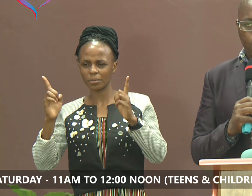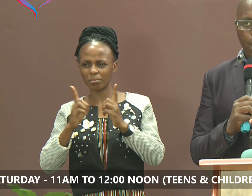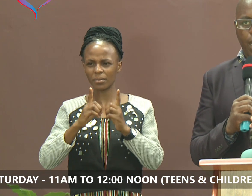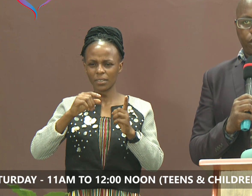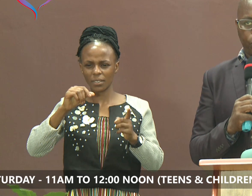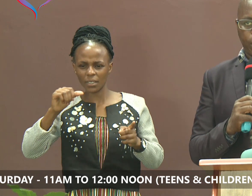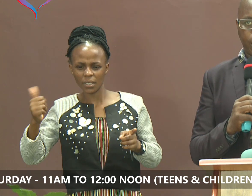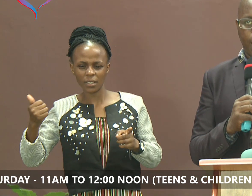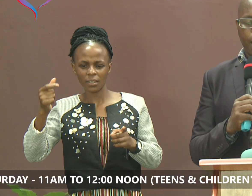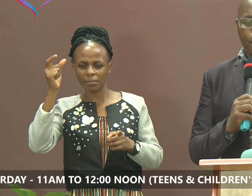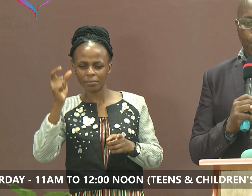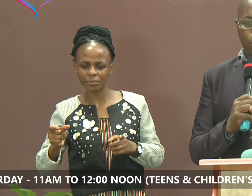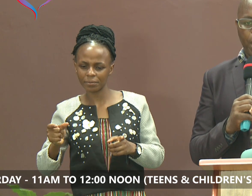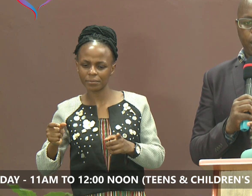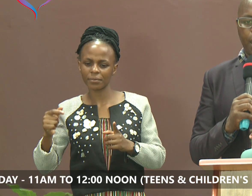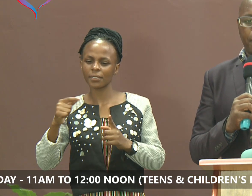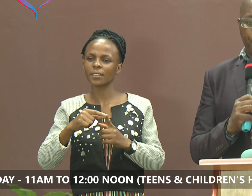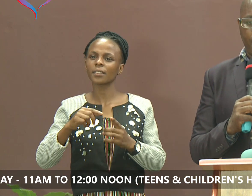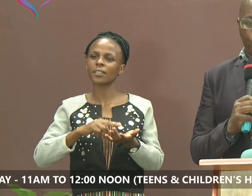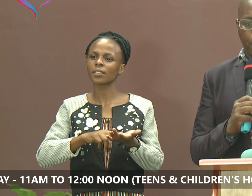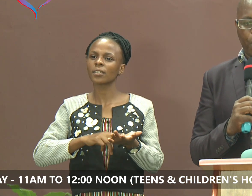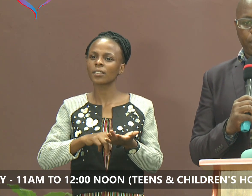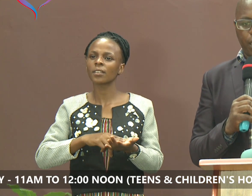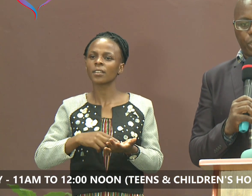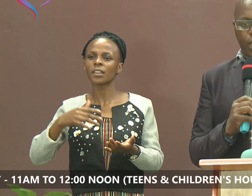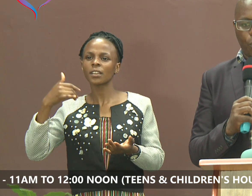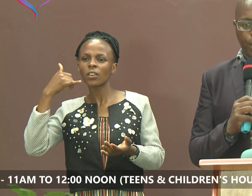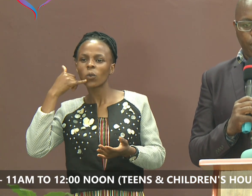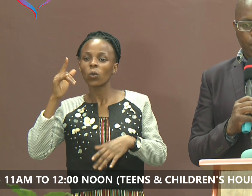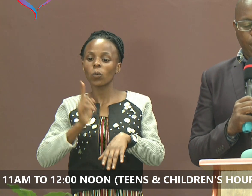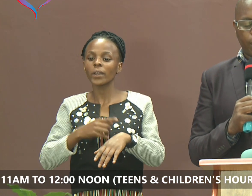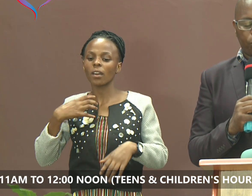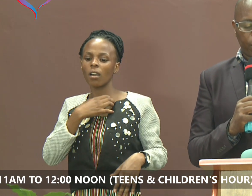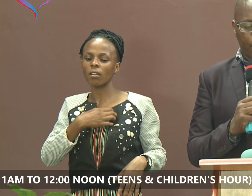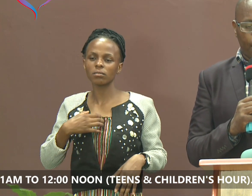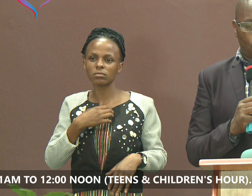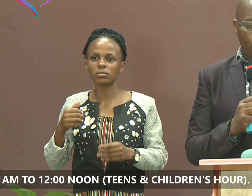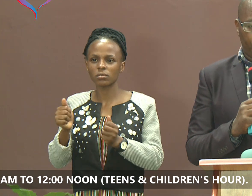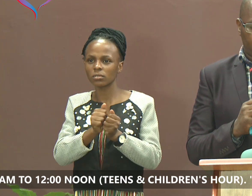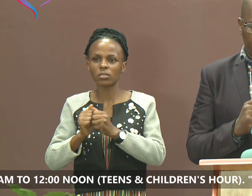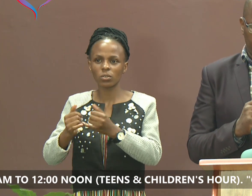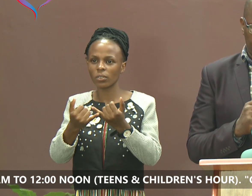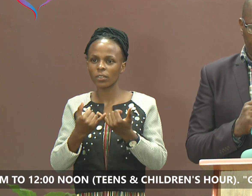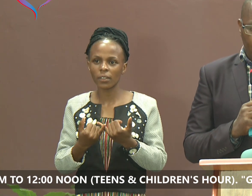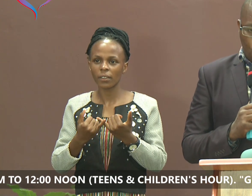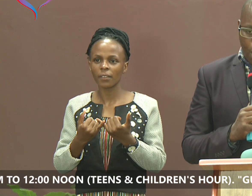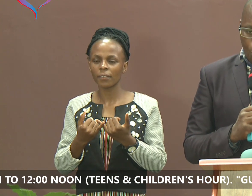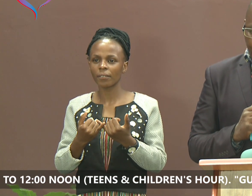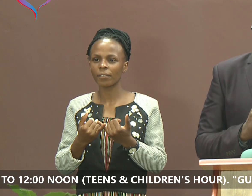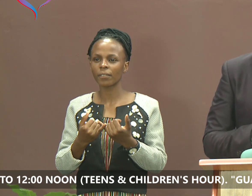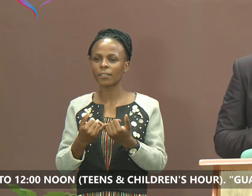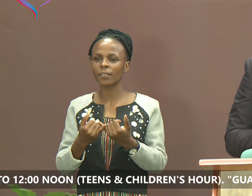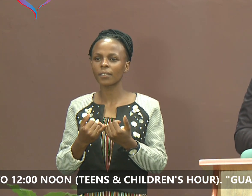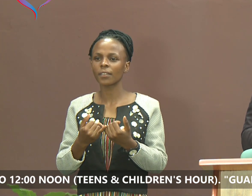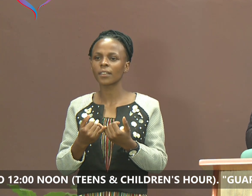ng'essimu agikozesa buli lwe banyigane bawe babulwanyigane mukyala we ng'agikozesa nga coping strategy